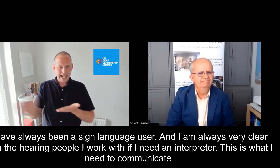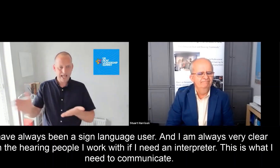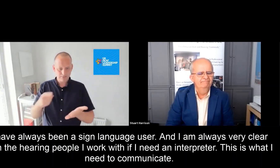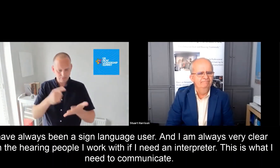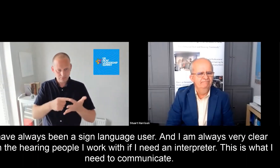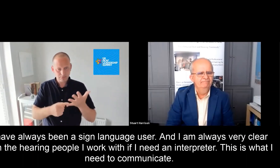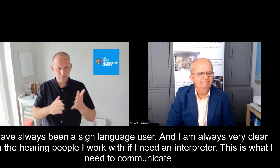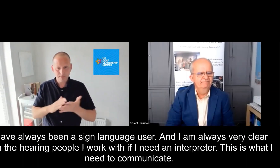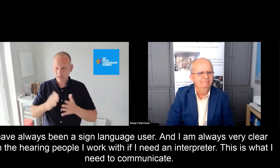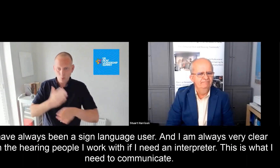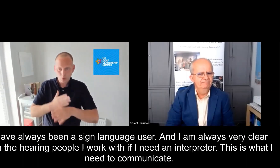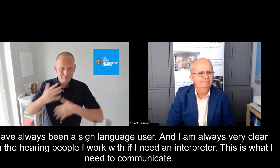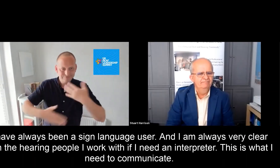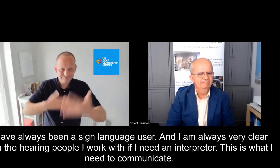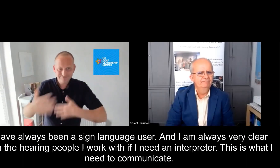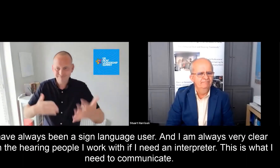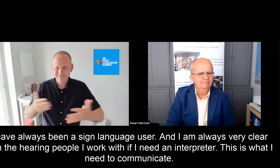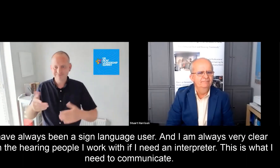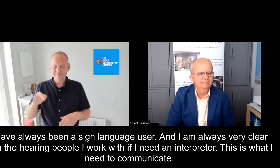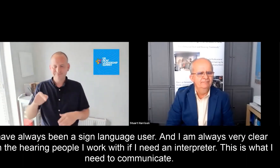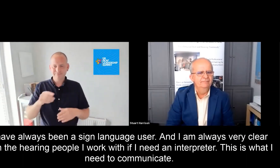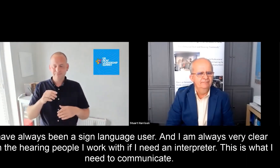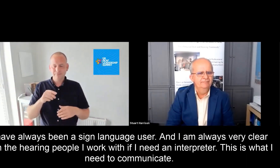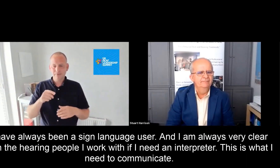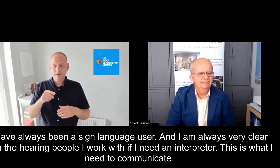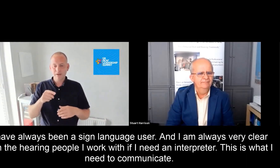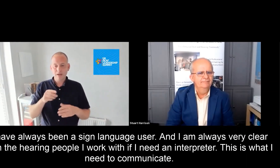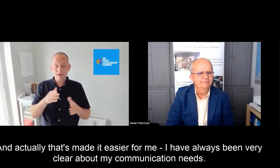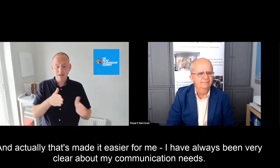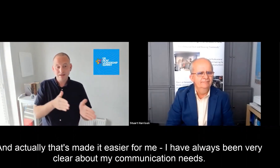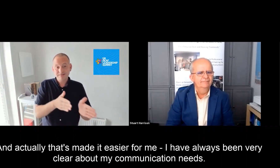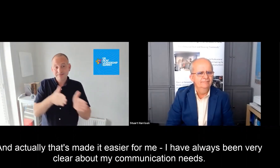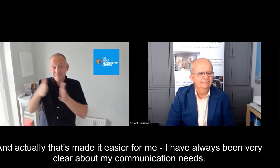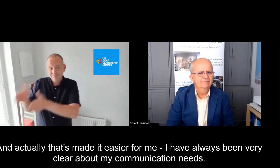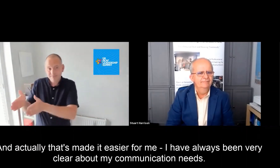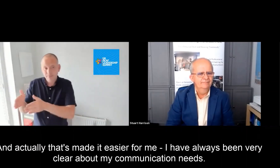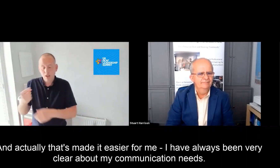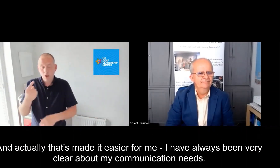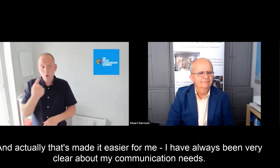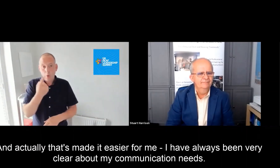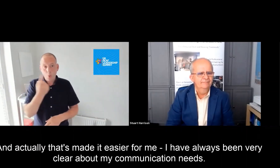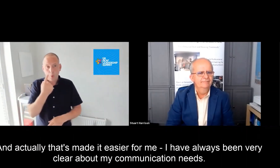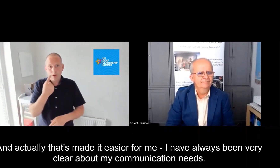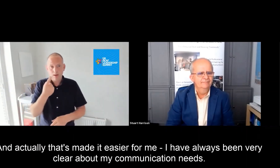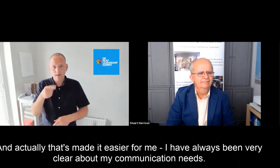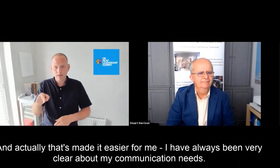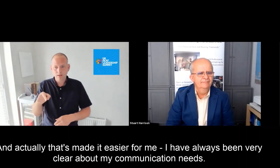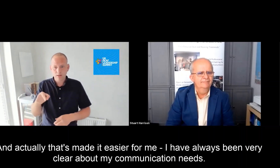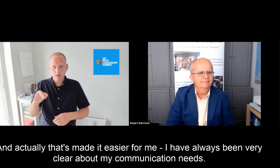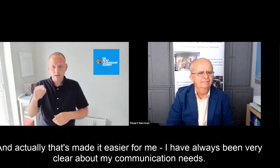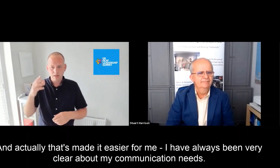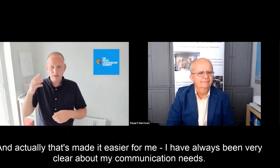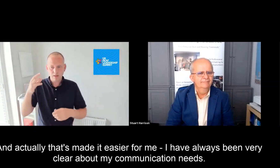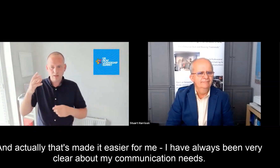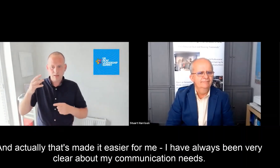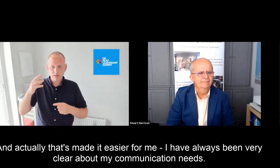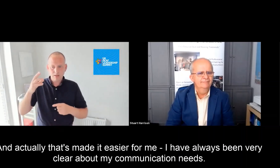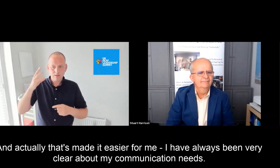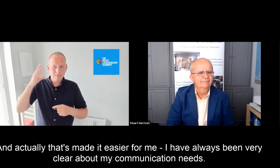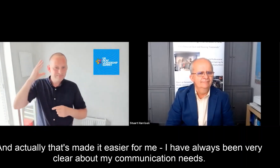need an interpreter. This is what I need to communicate. And actually that's made it easier for me. I have always been very clear about my communication